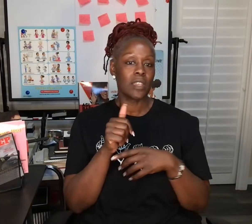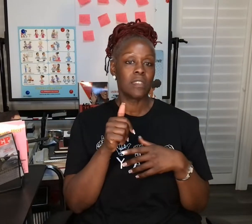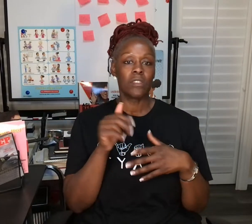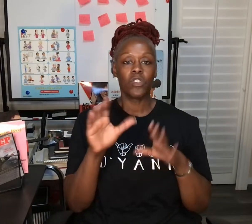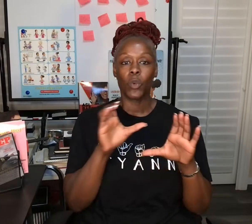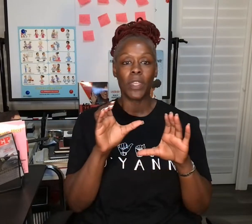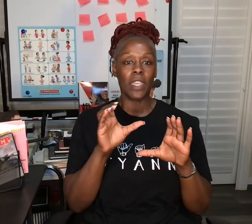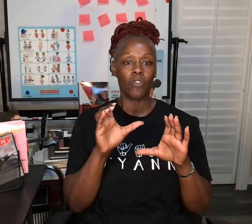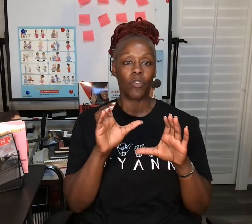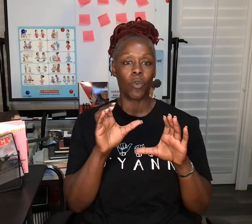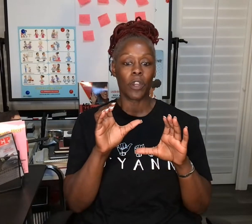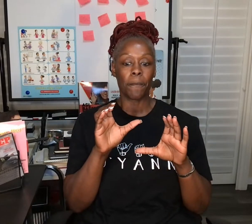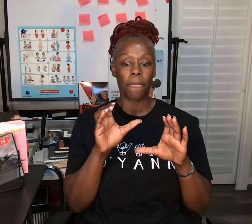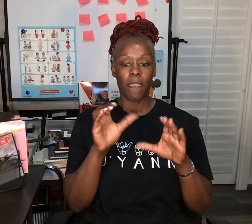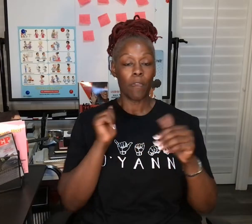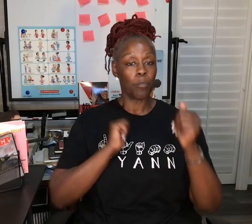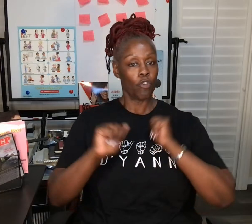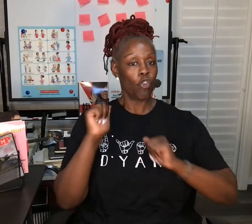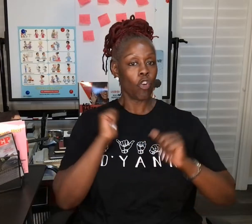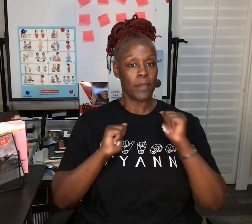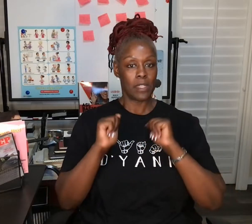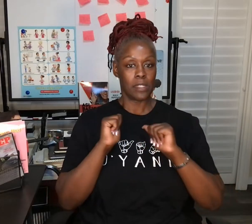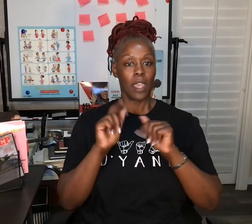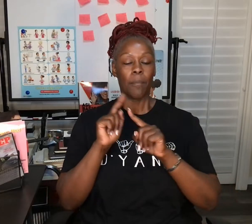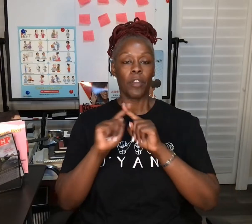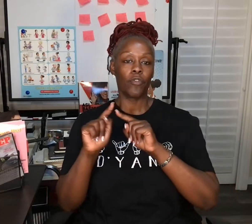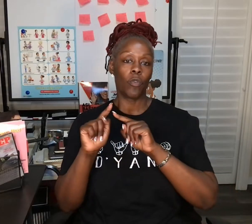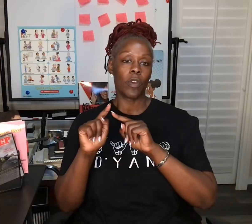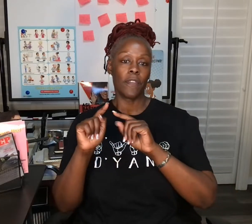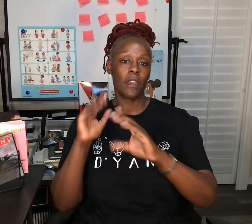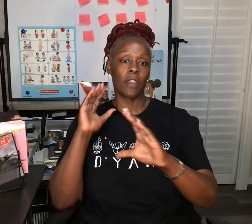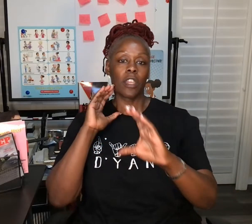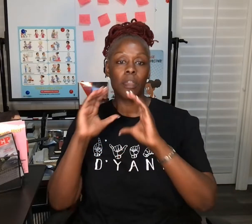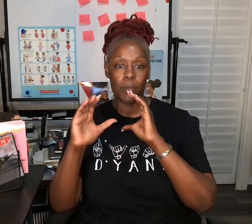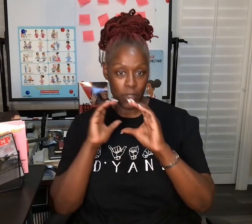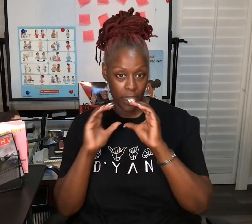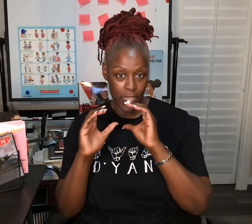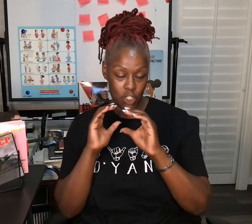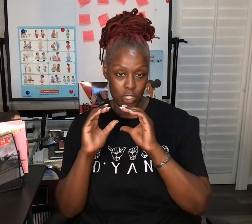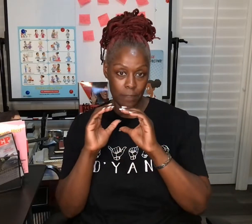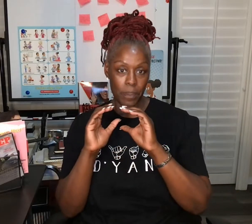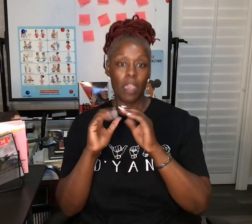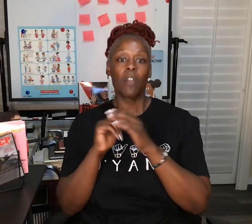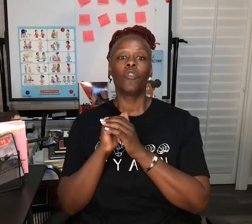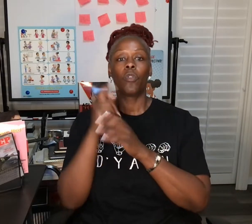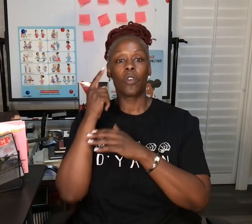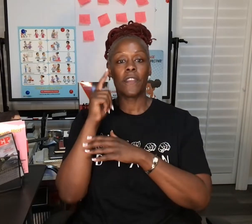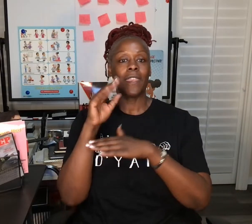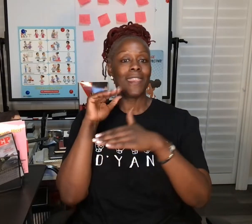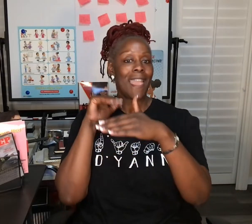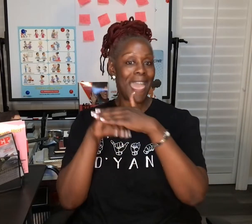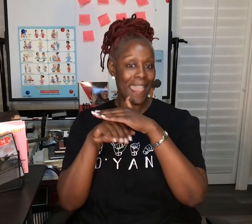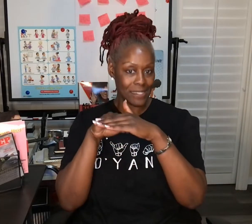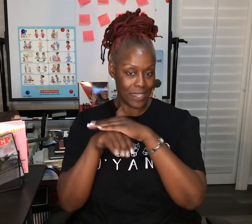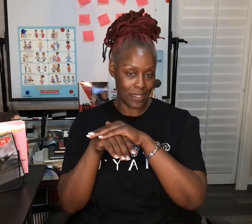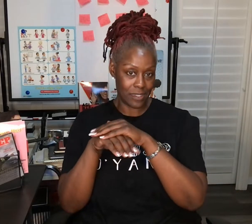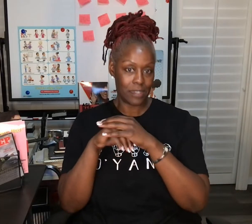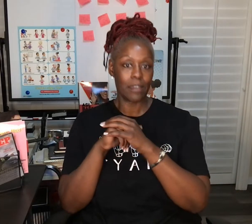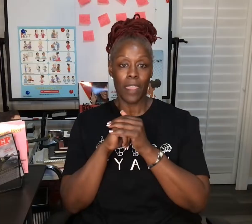just doing it for the performance, but for the communication, for the access,